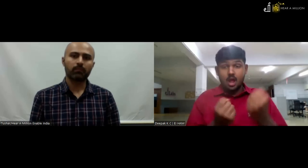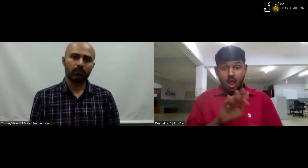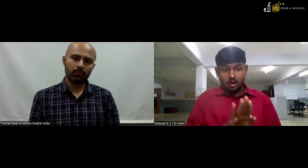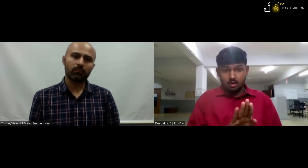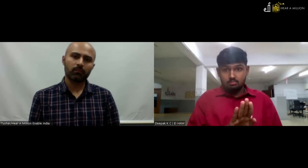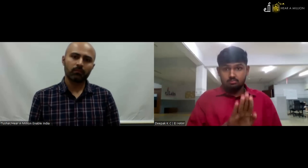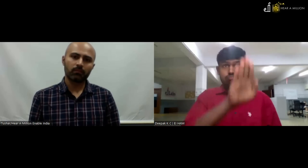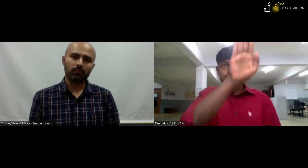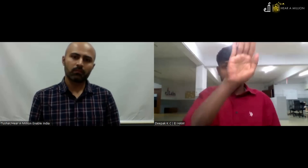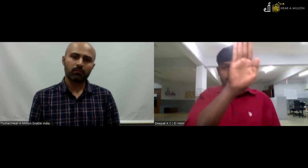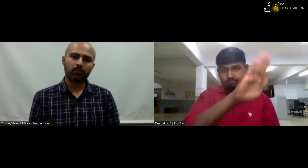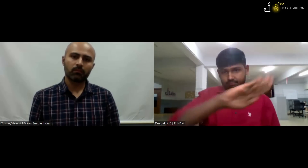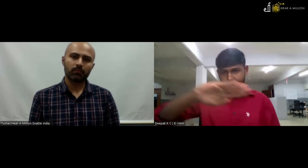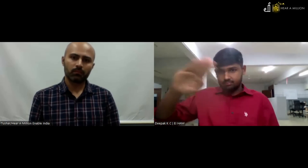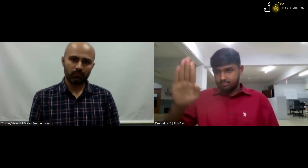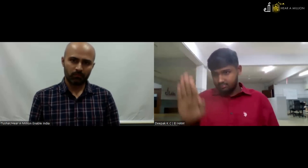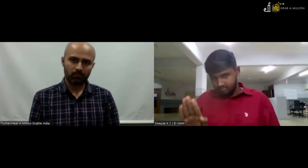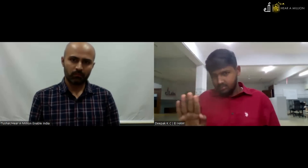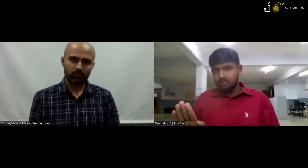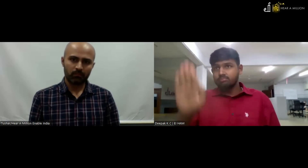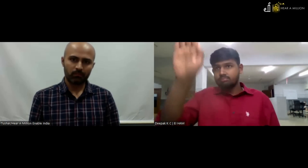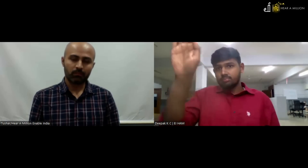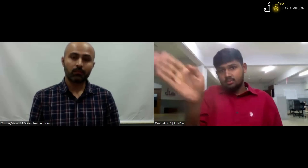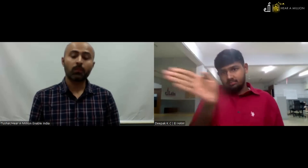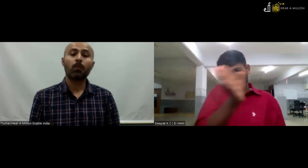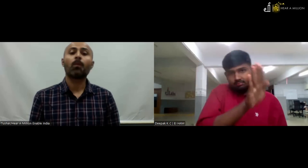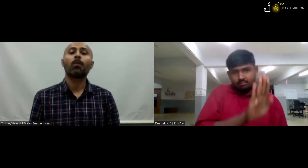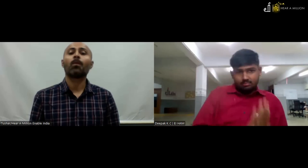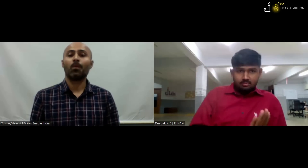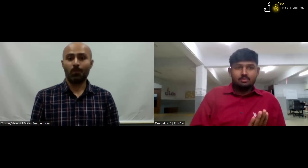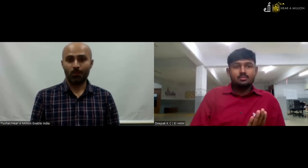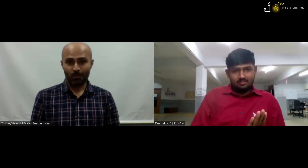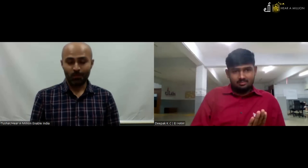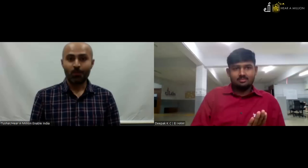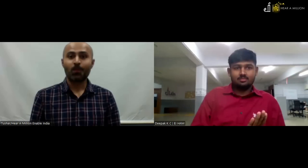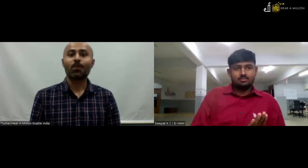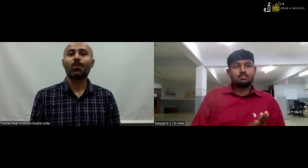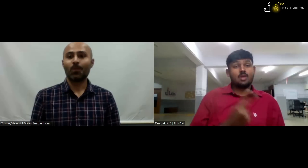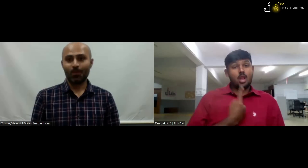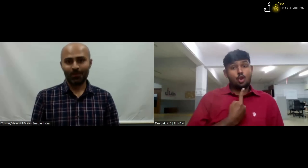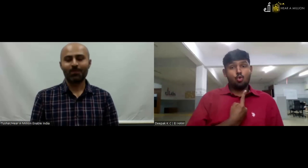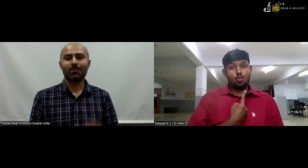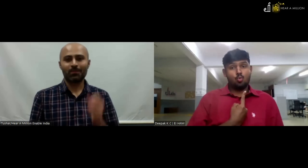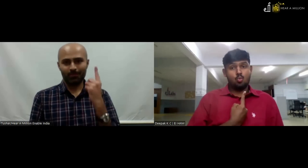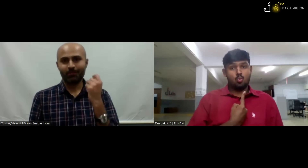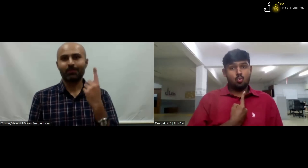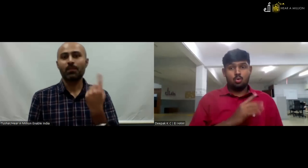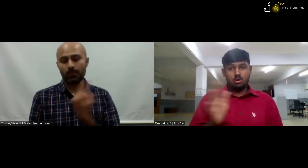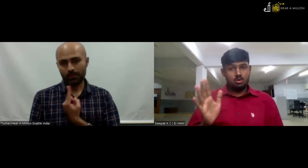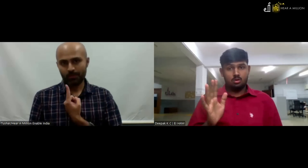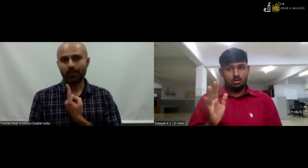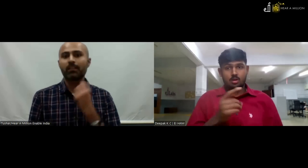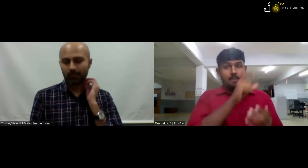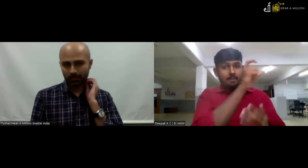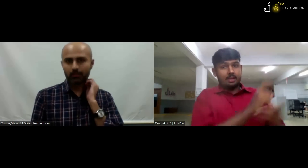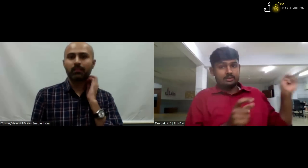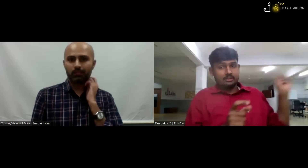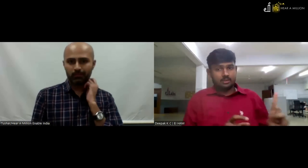So then there is an H shape. The car, you have to make an H shape with the car.